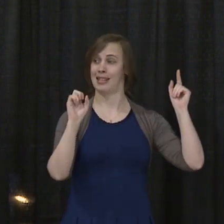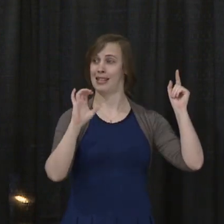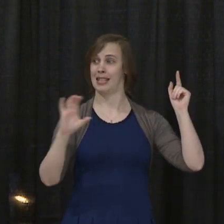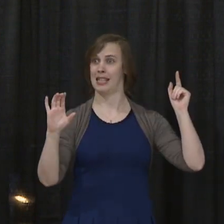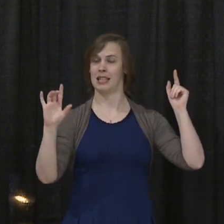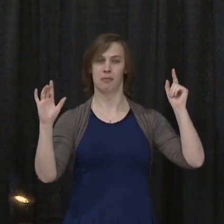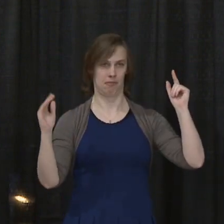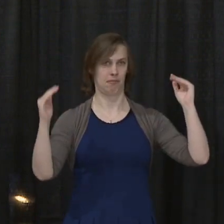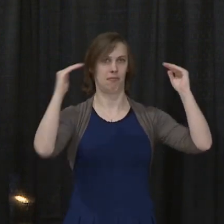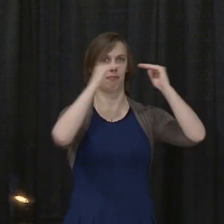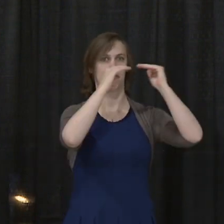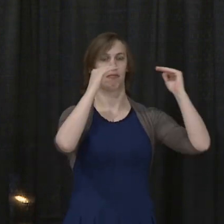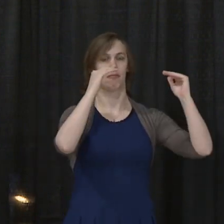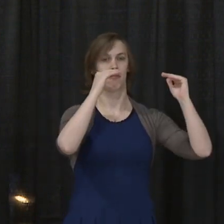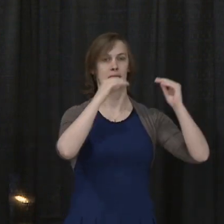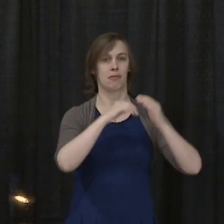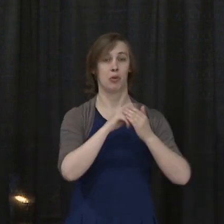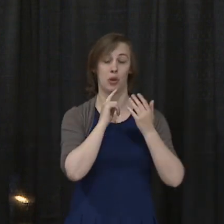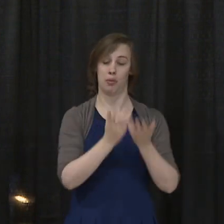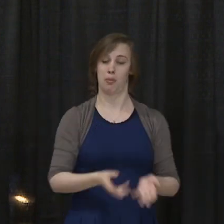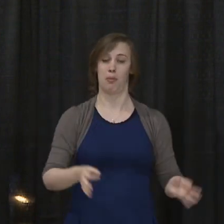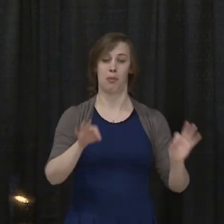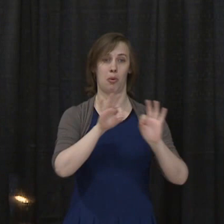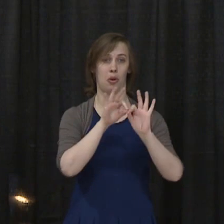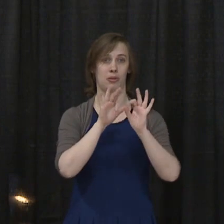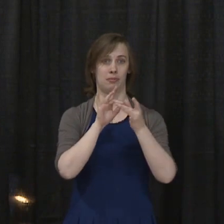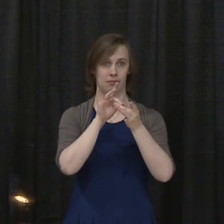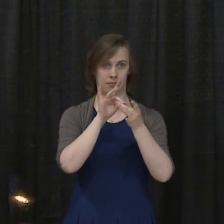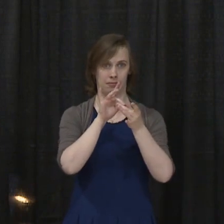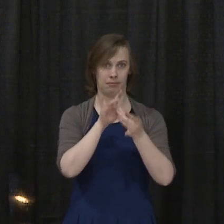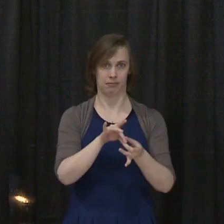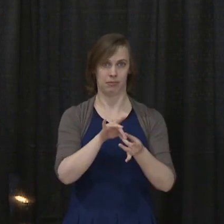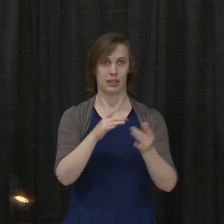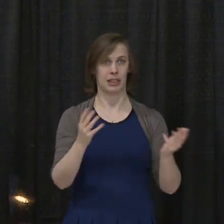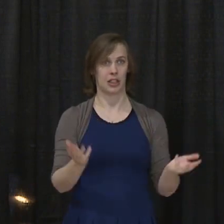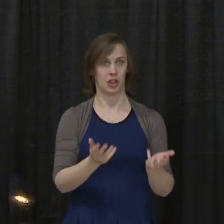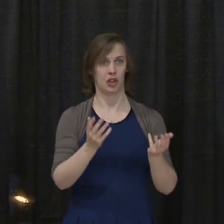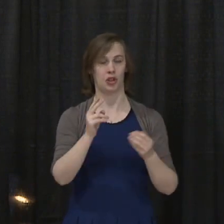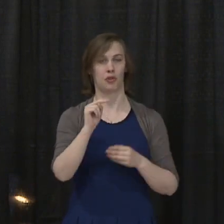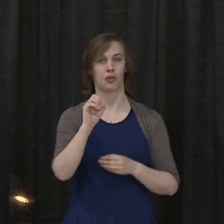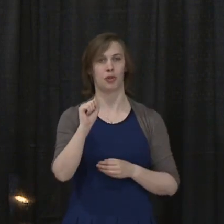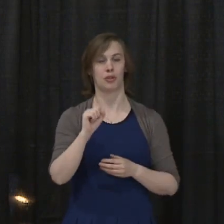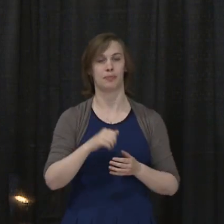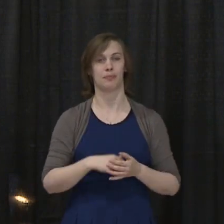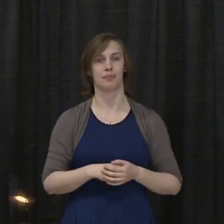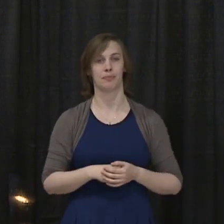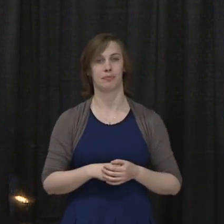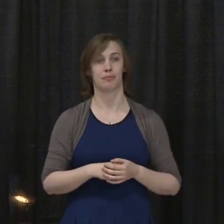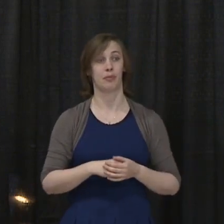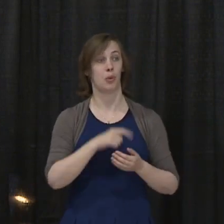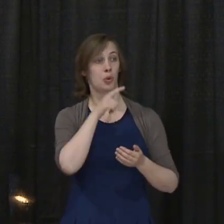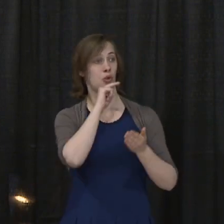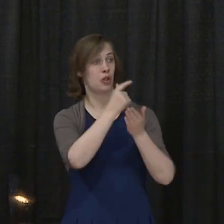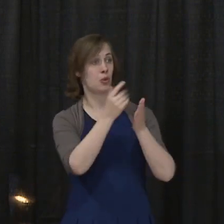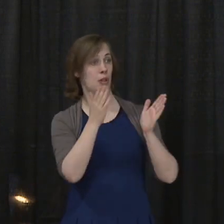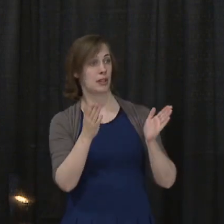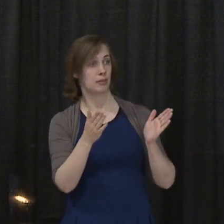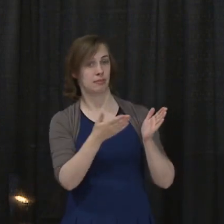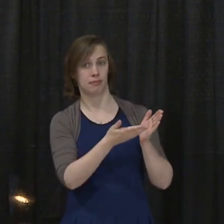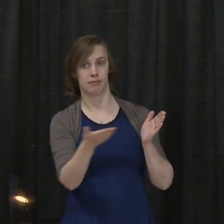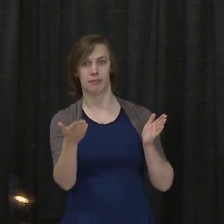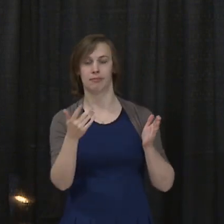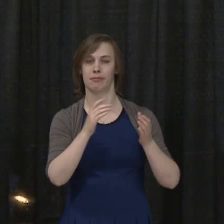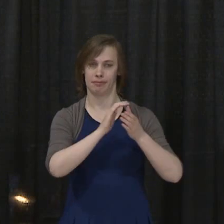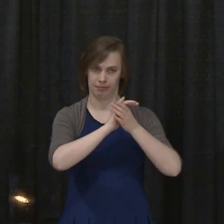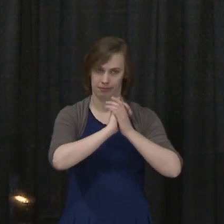economic success of our province. To the graduates, I express my most sincere congratulations. This